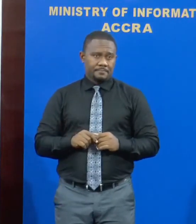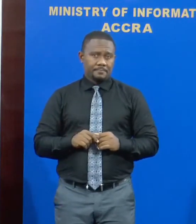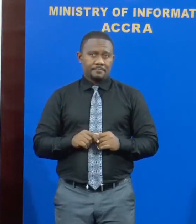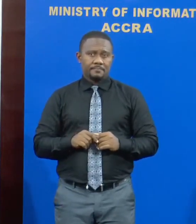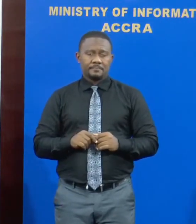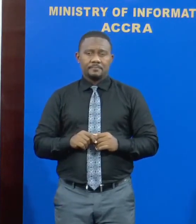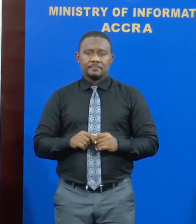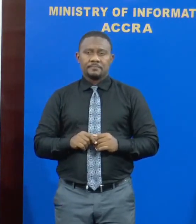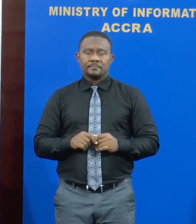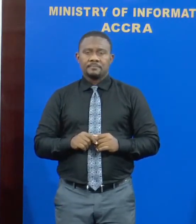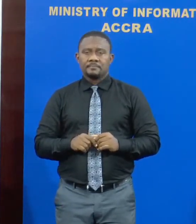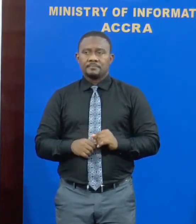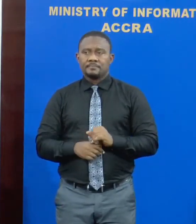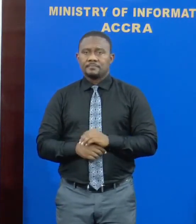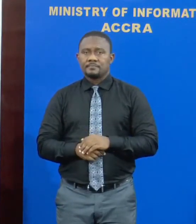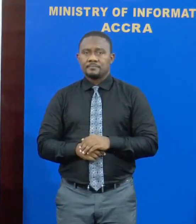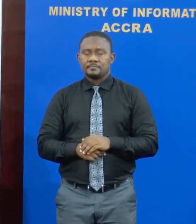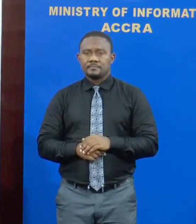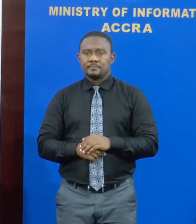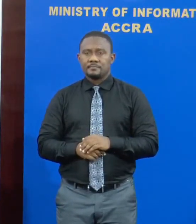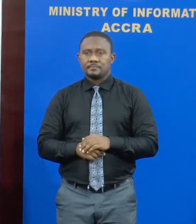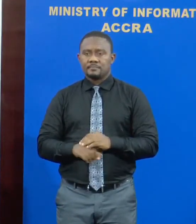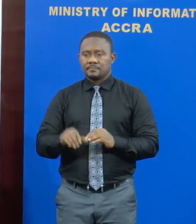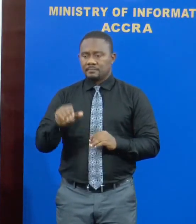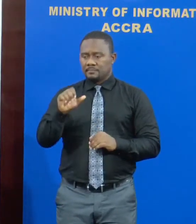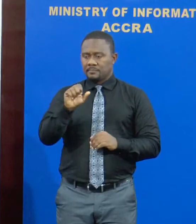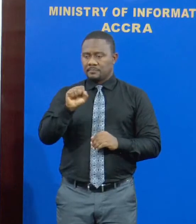You see, the SNIT law